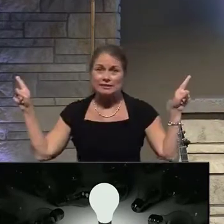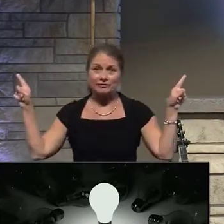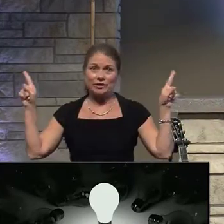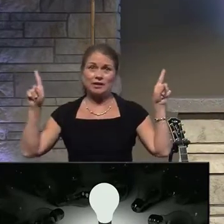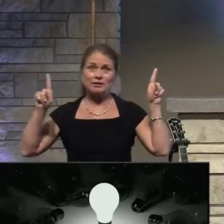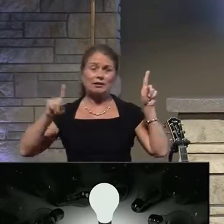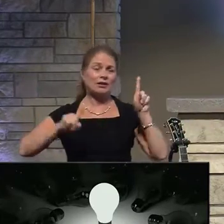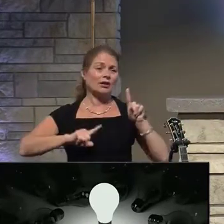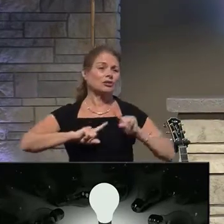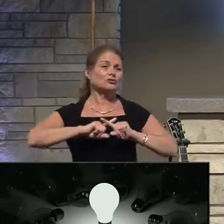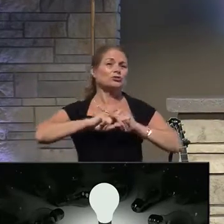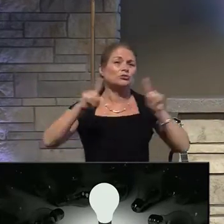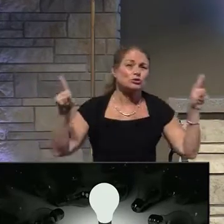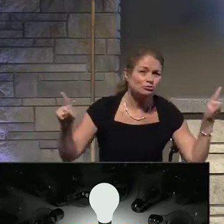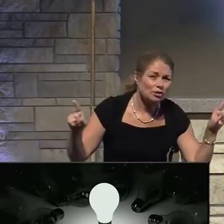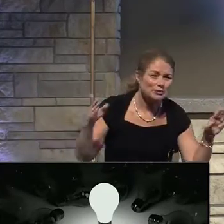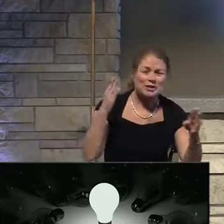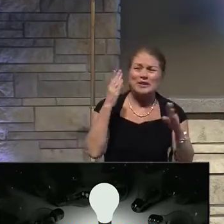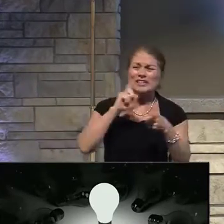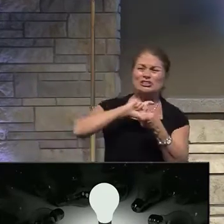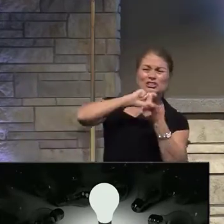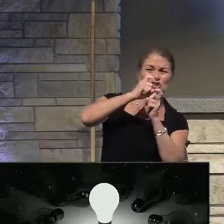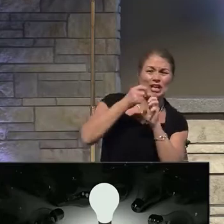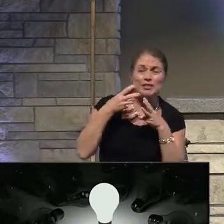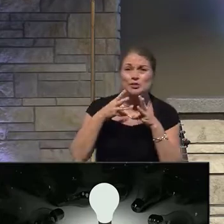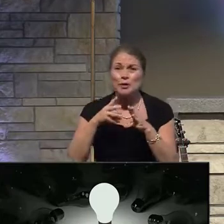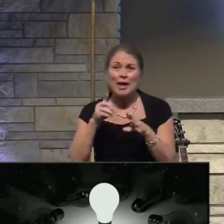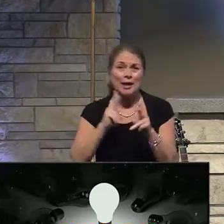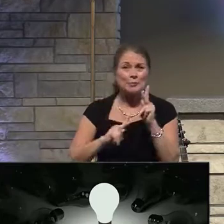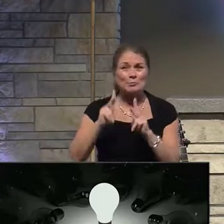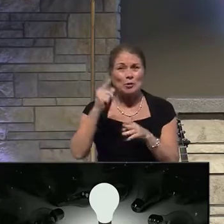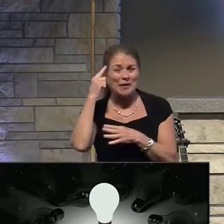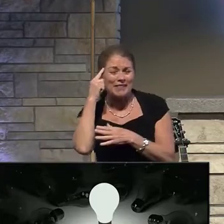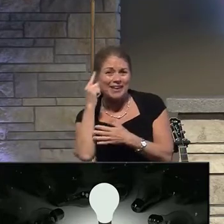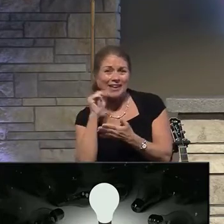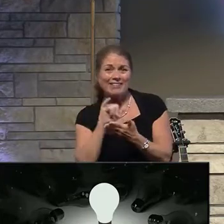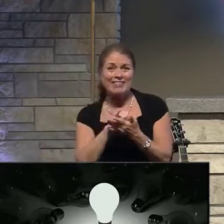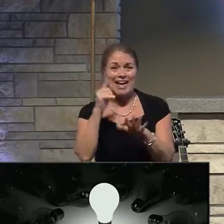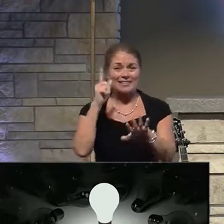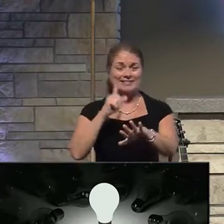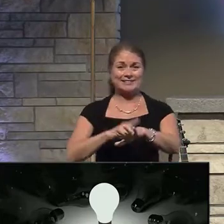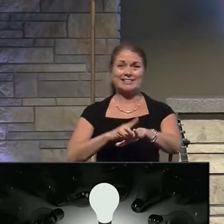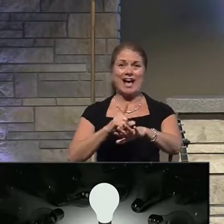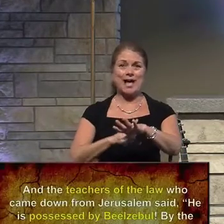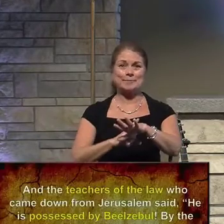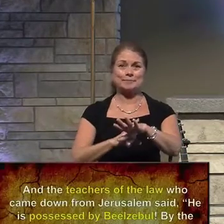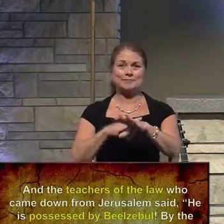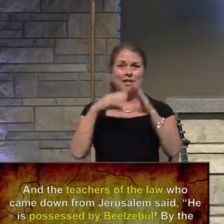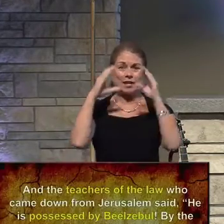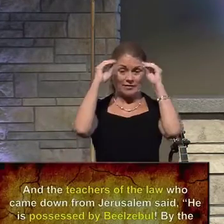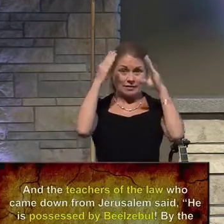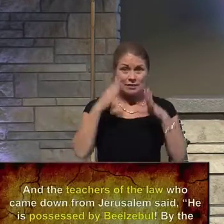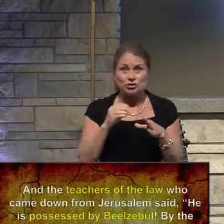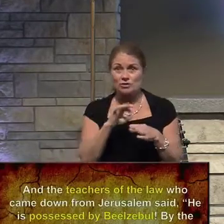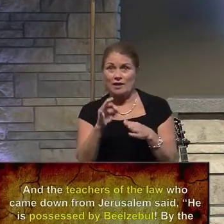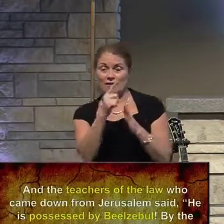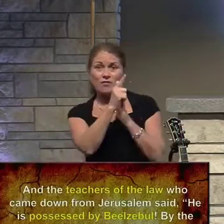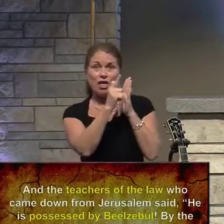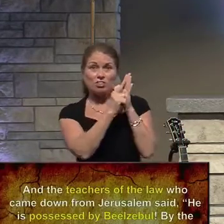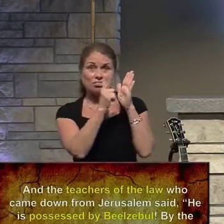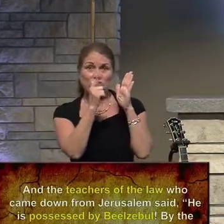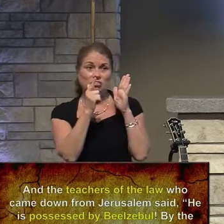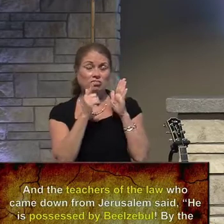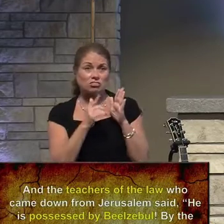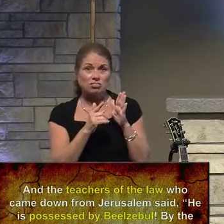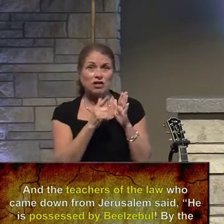was so disruptive to the way that people were thinking at that time, that the teachers of the law, who